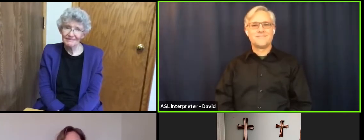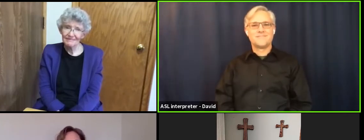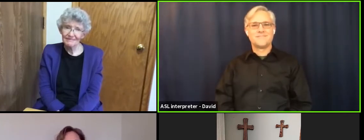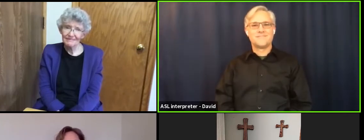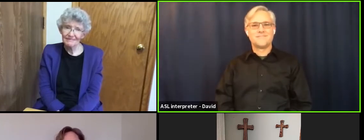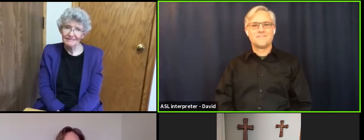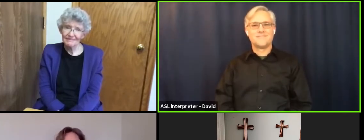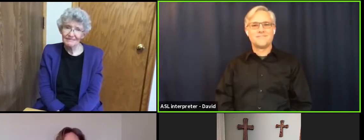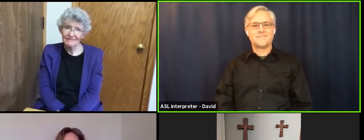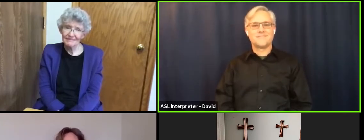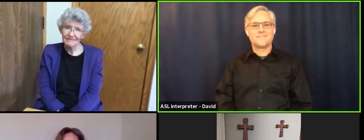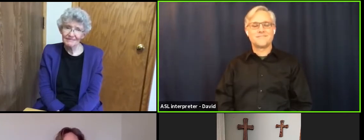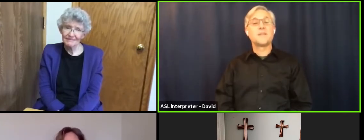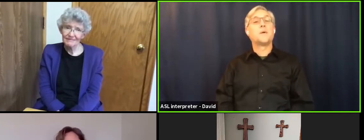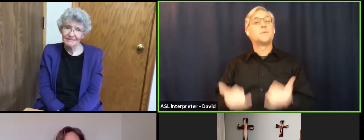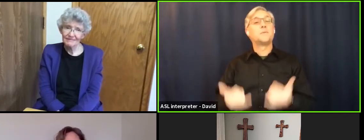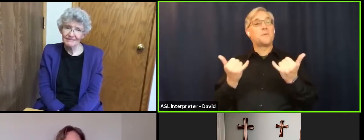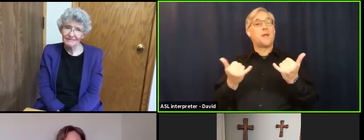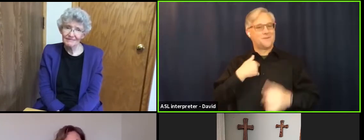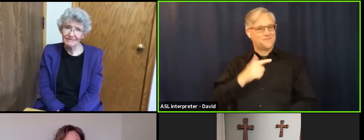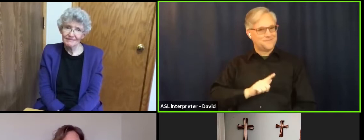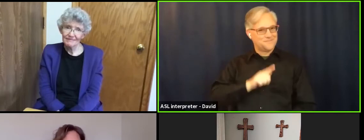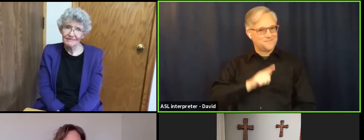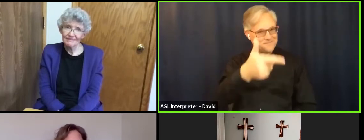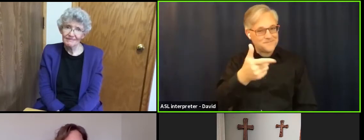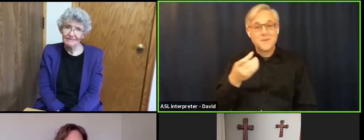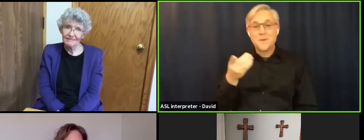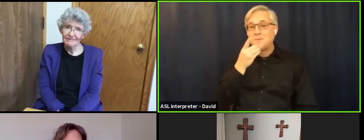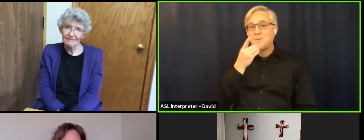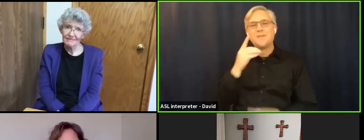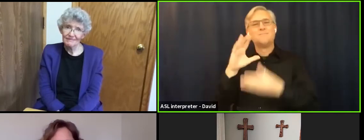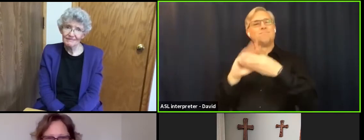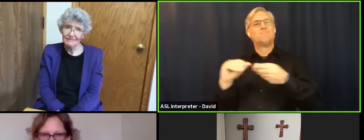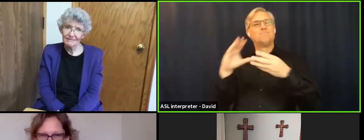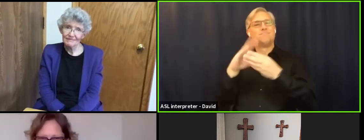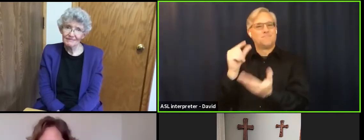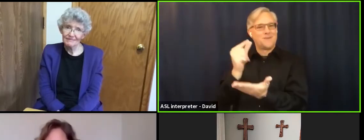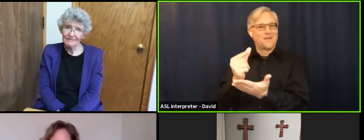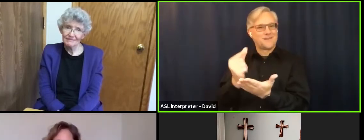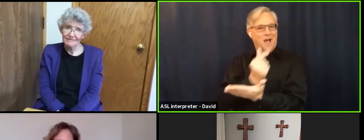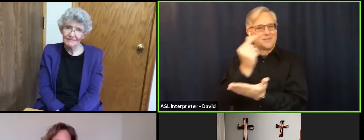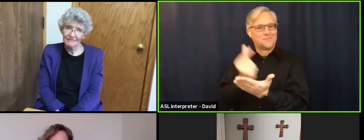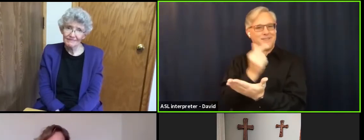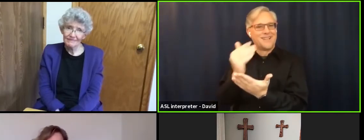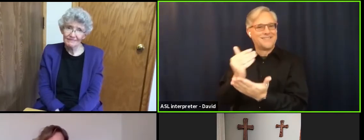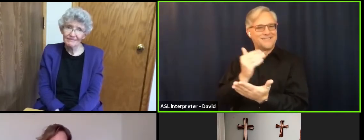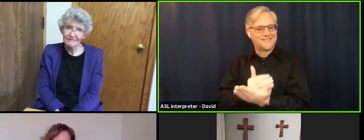So now I ask Dorothy to share the gospel lesson with us.